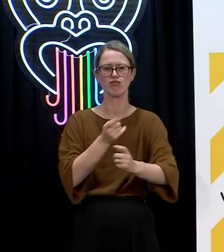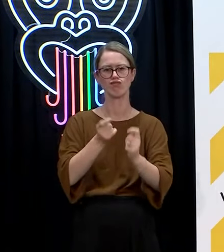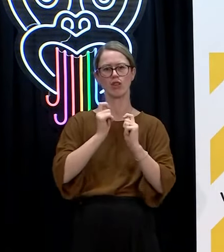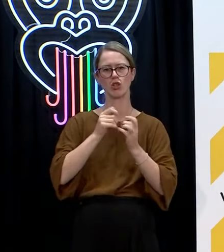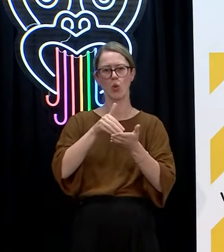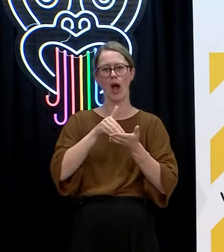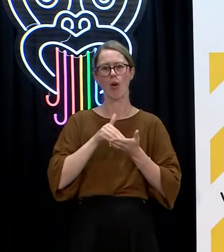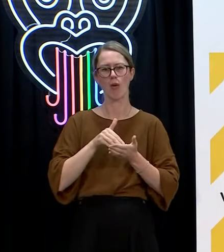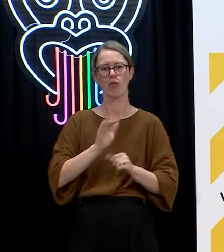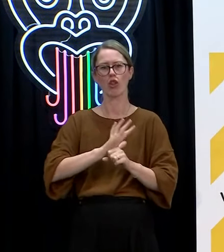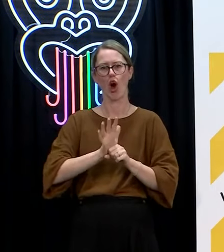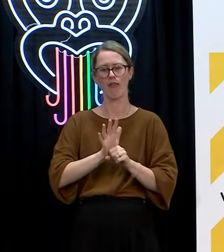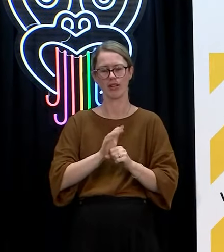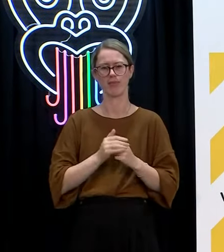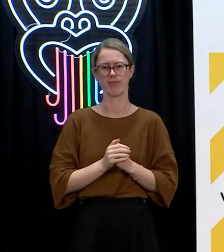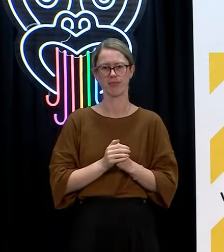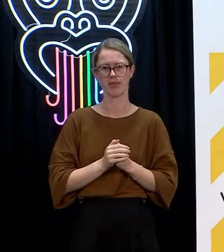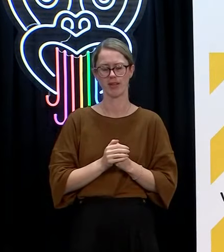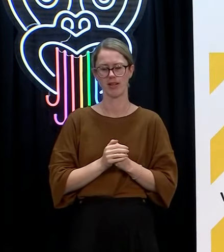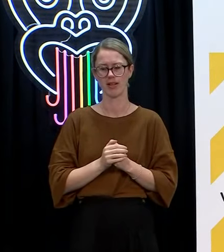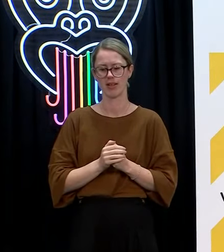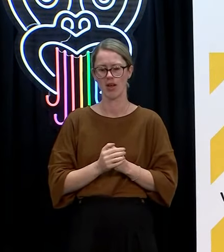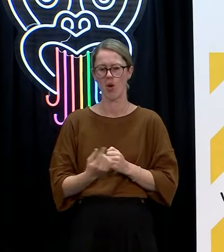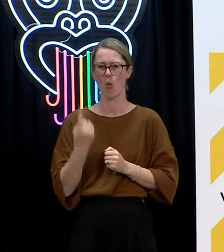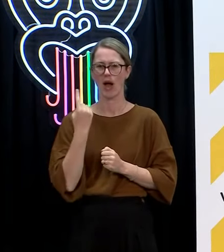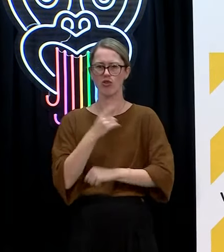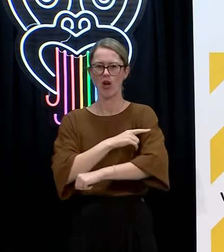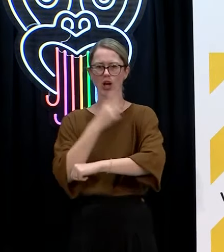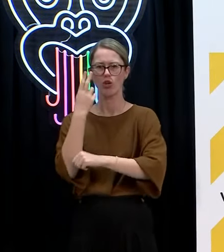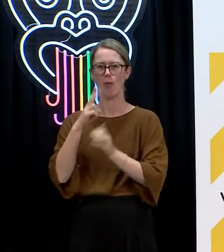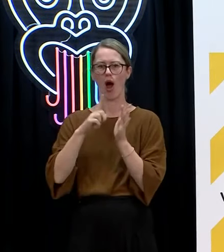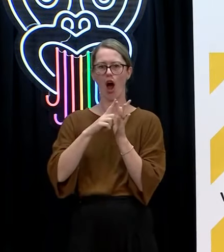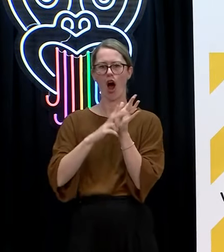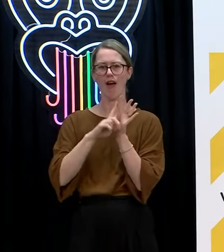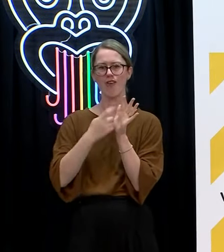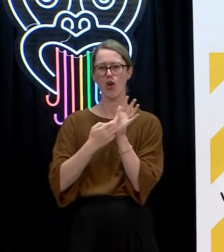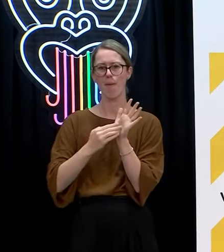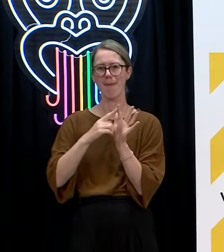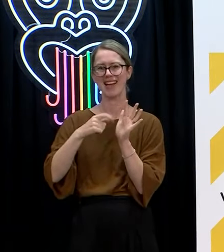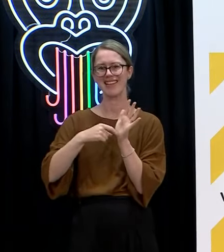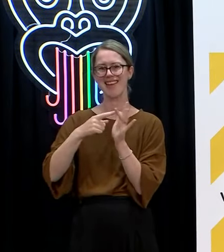I noted my warning about potential misuse of ivermectin, which hasn't